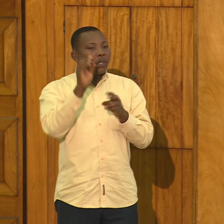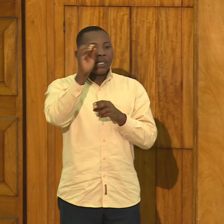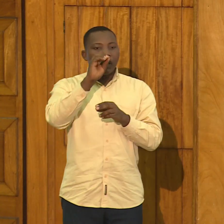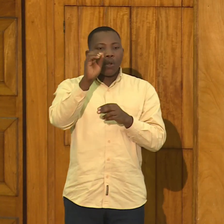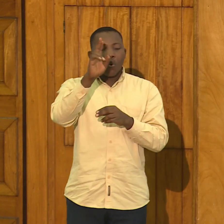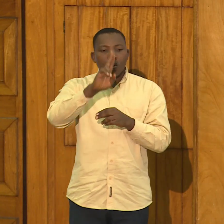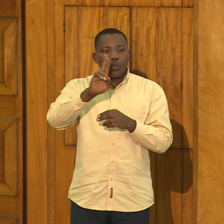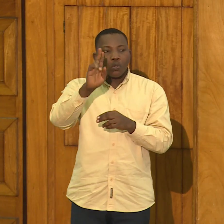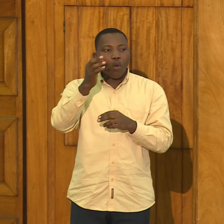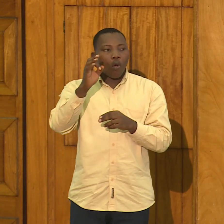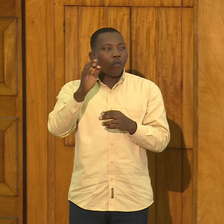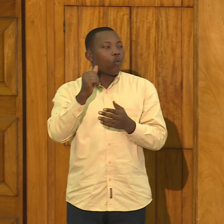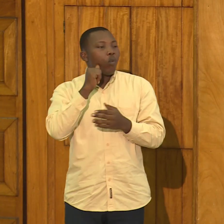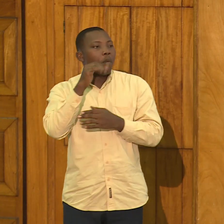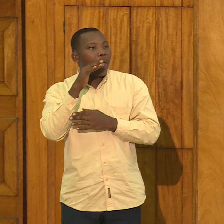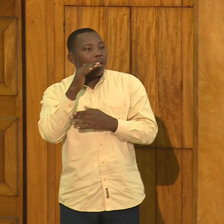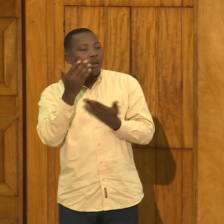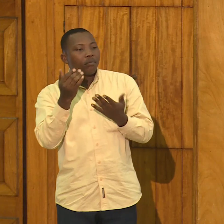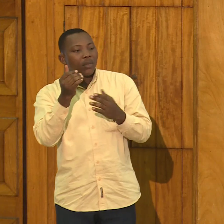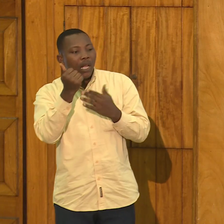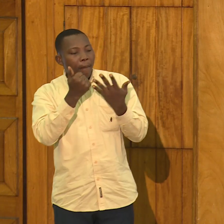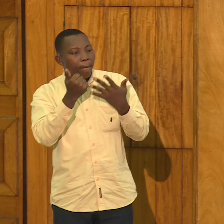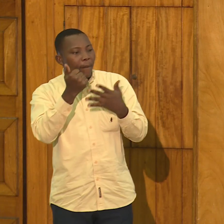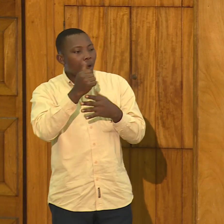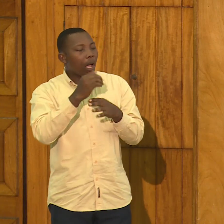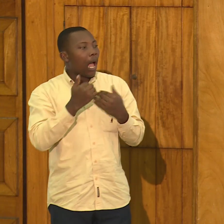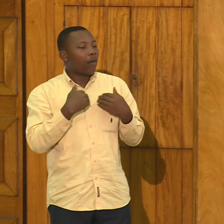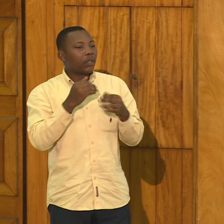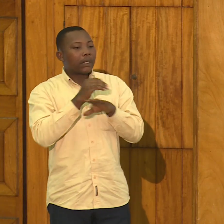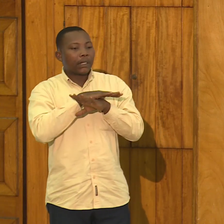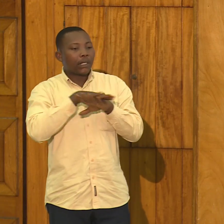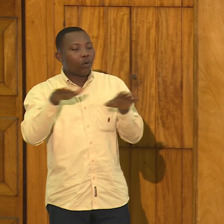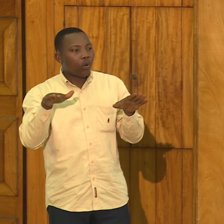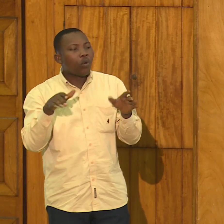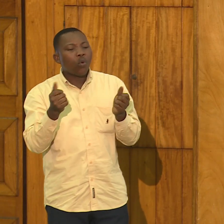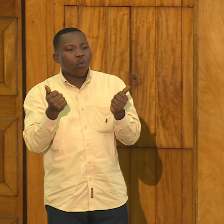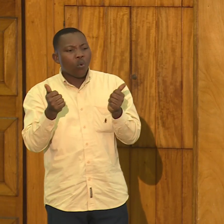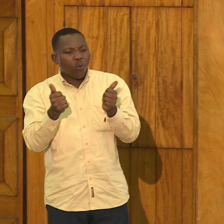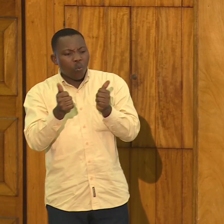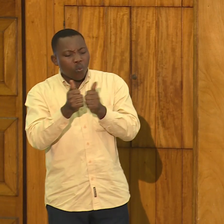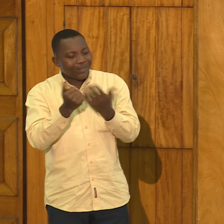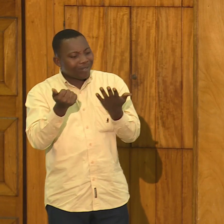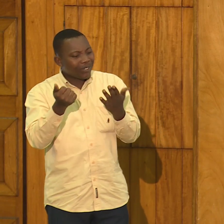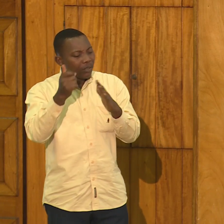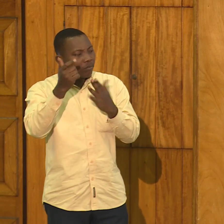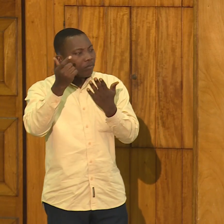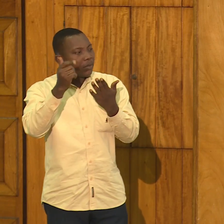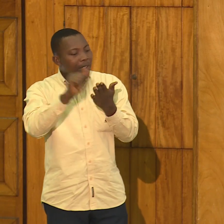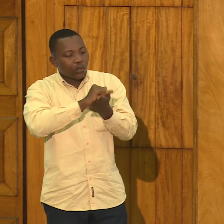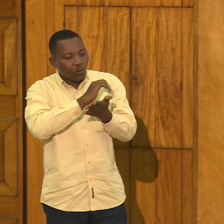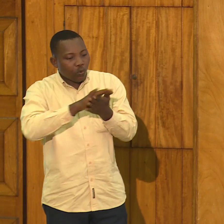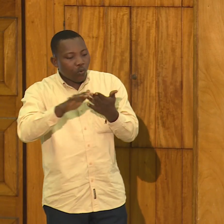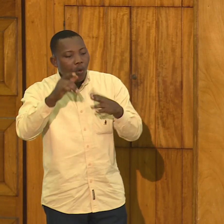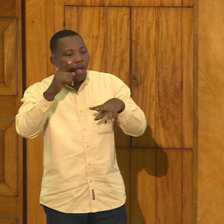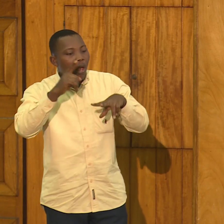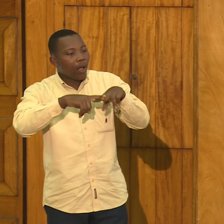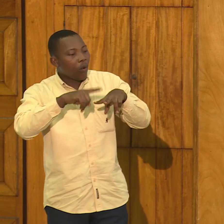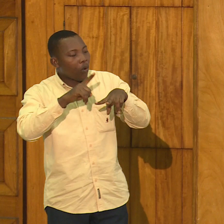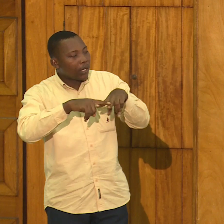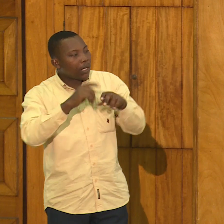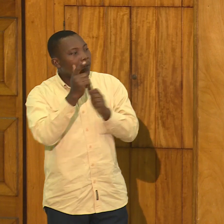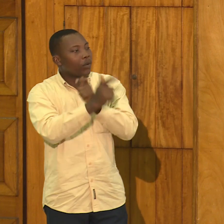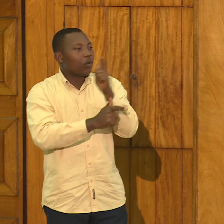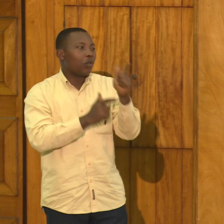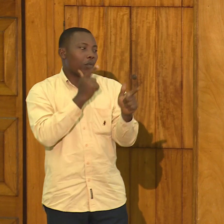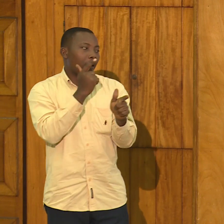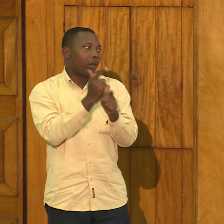with no formal education, which defeats the global HIV response of not leaving anyone behind. And